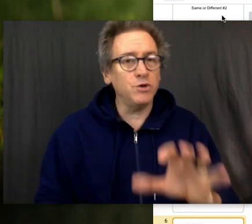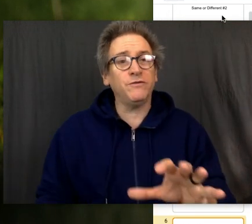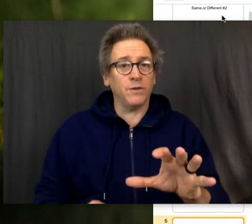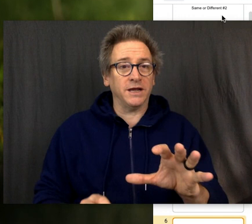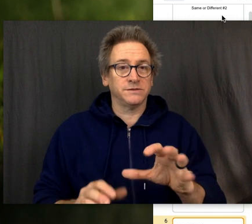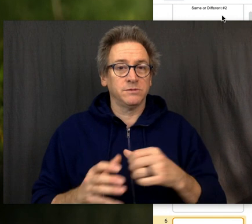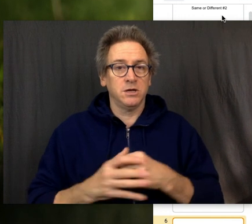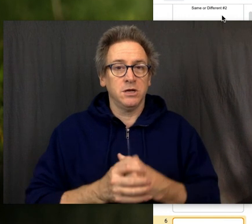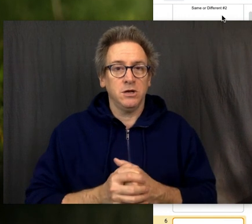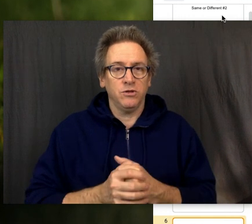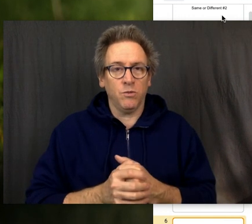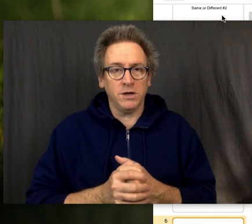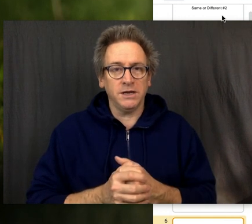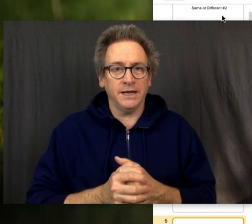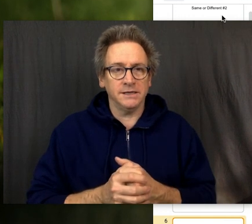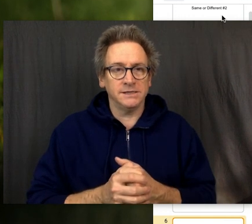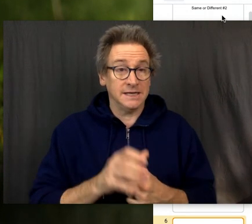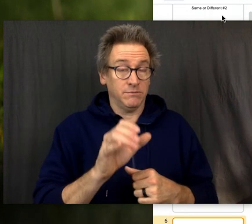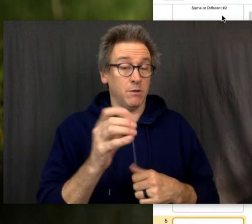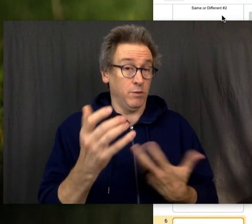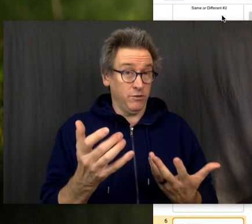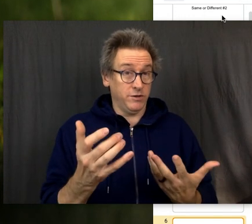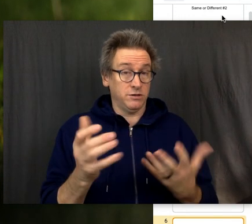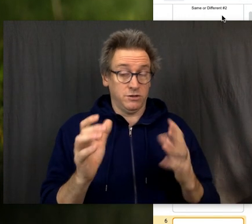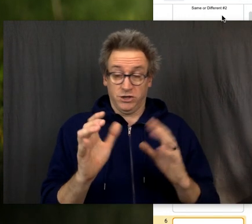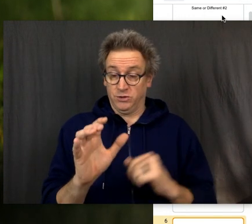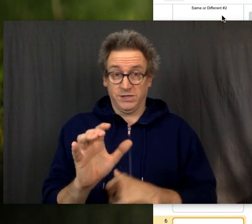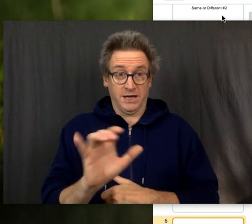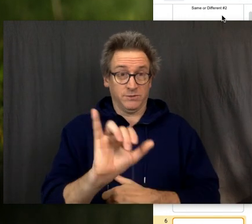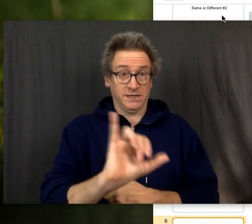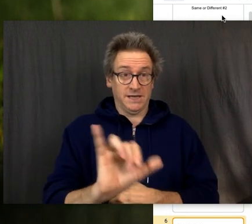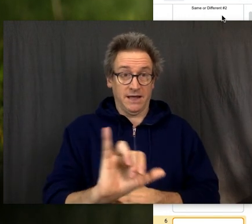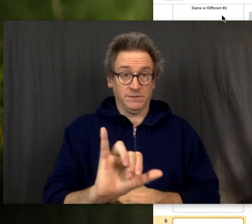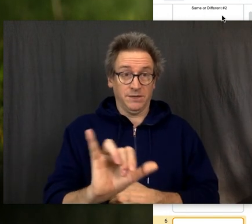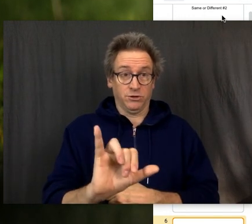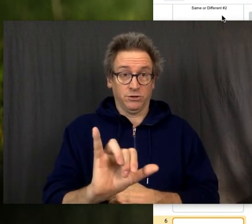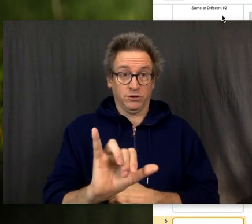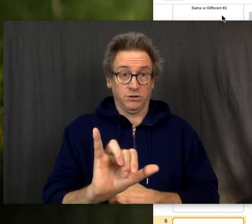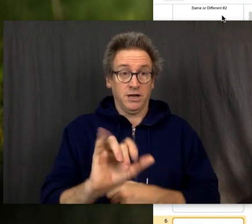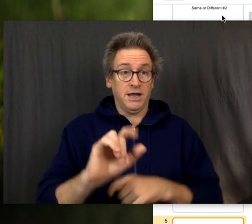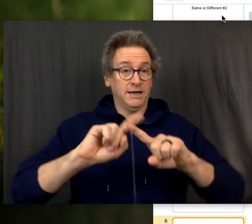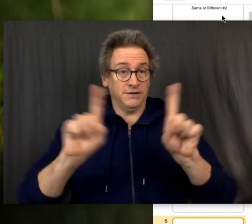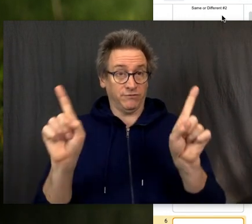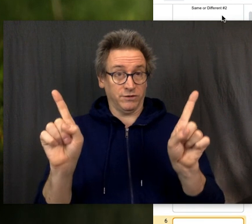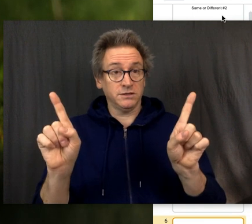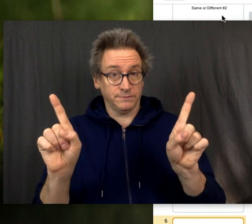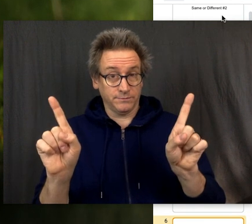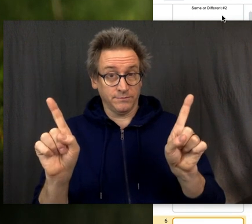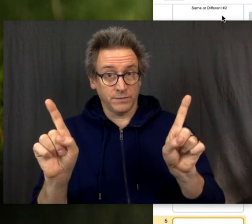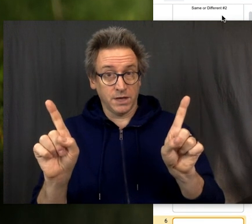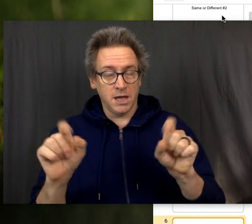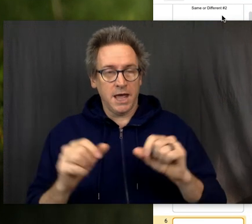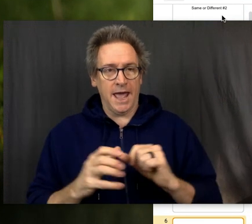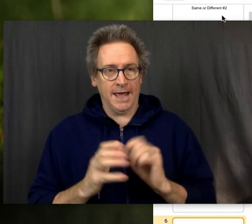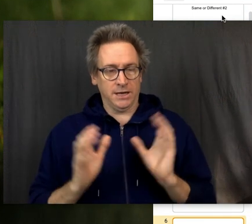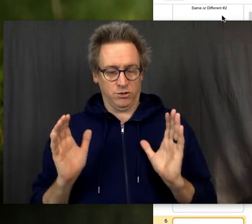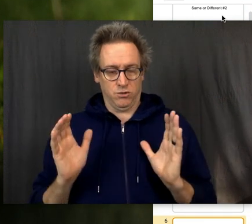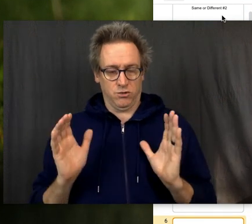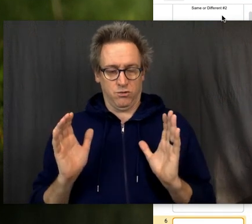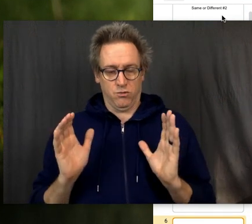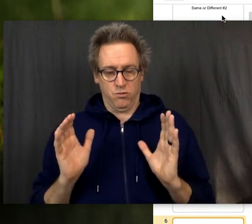two different ways. The one is, we know the two sides, right? Same, similar, and different.